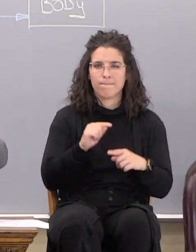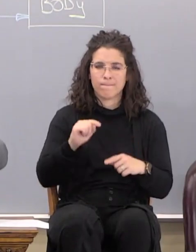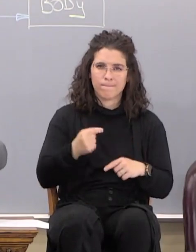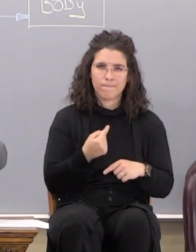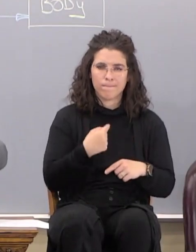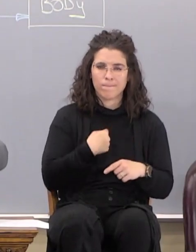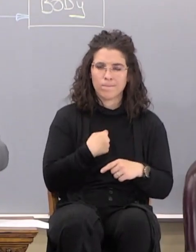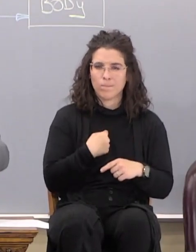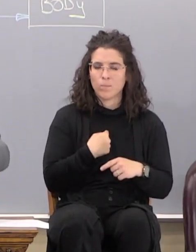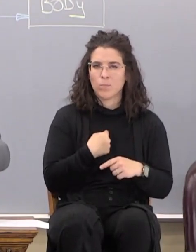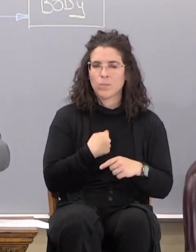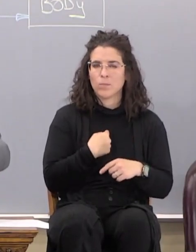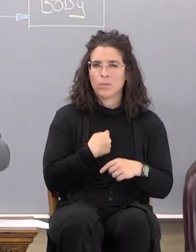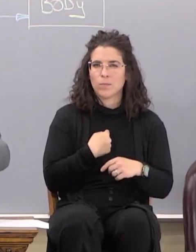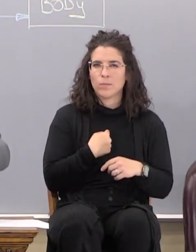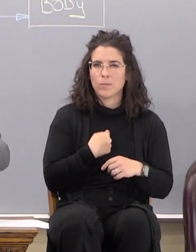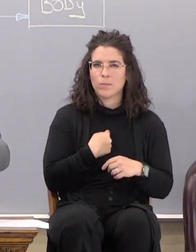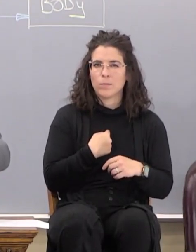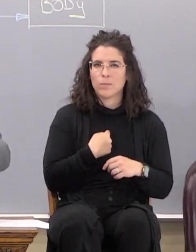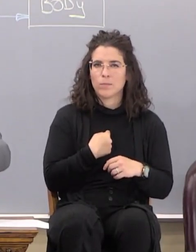me,